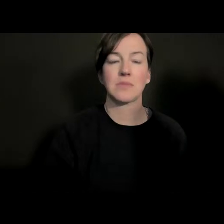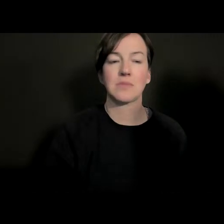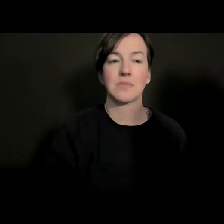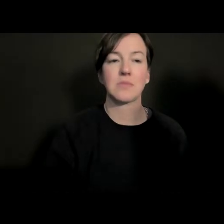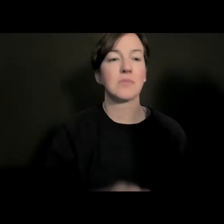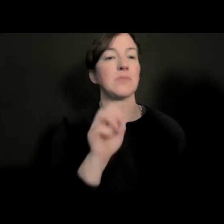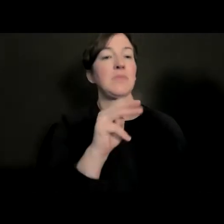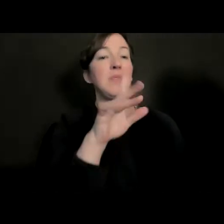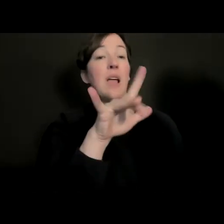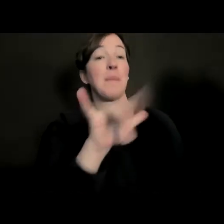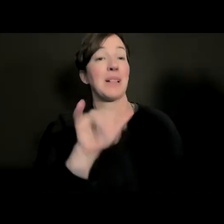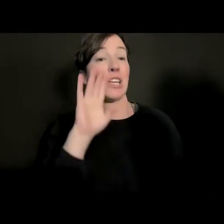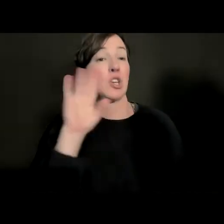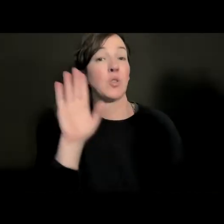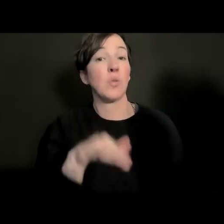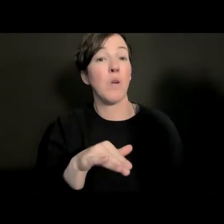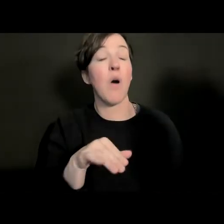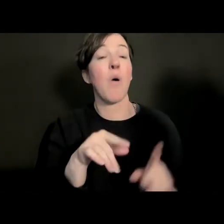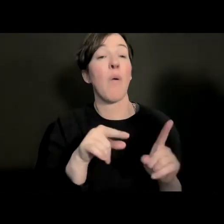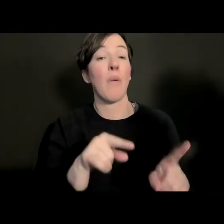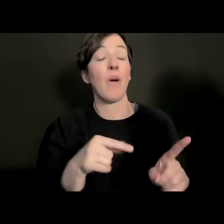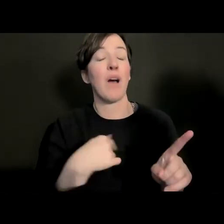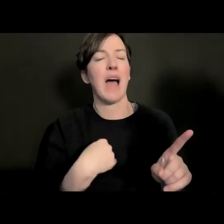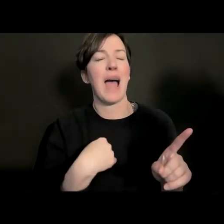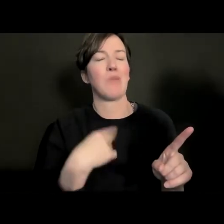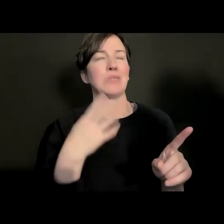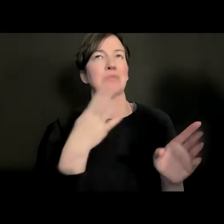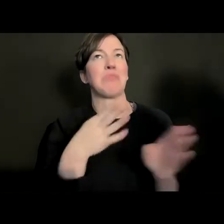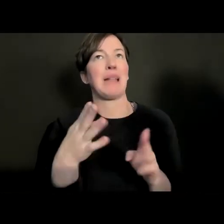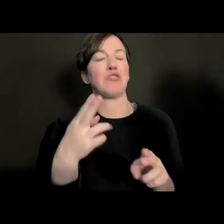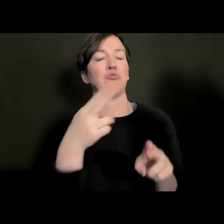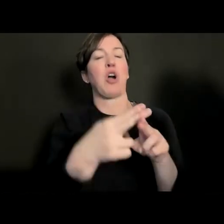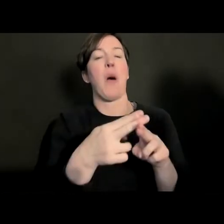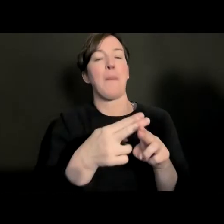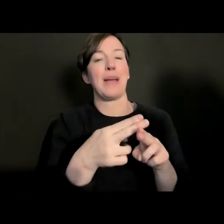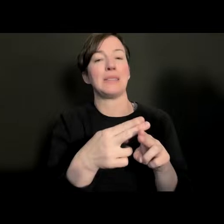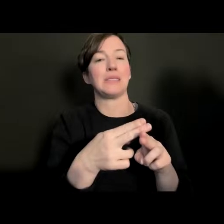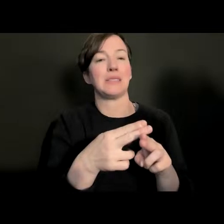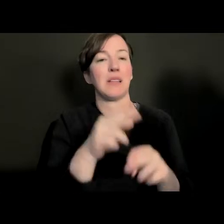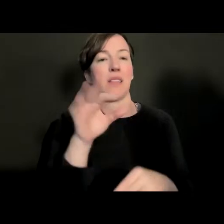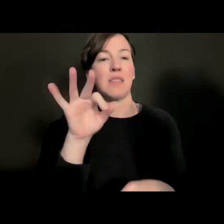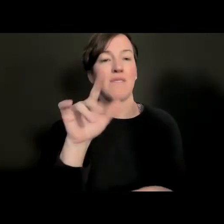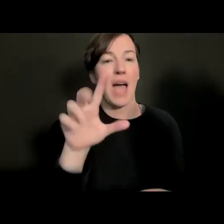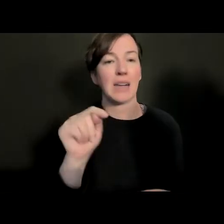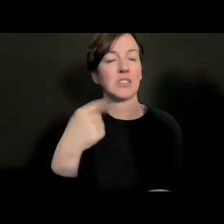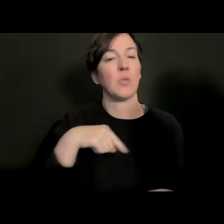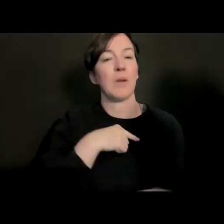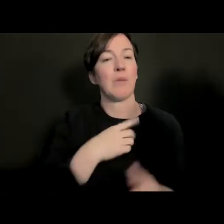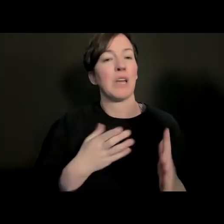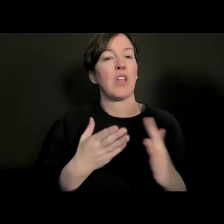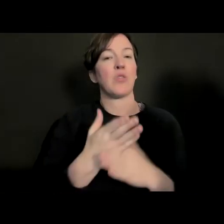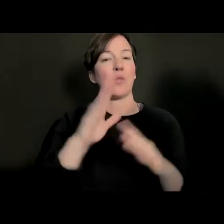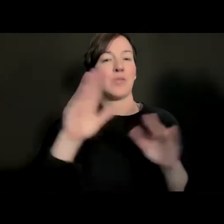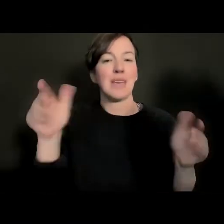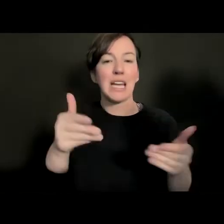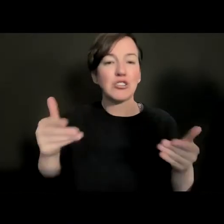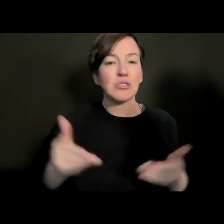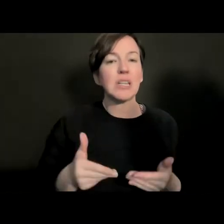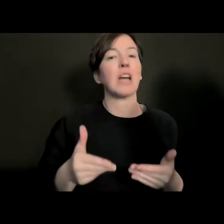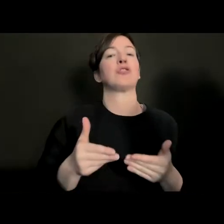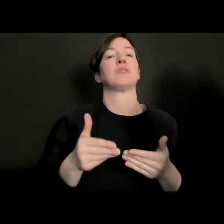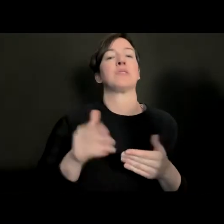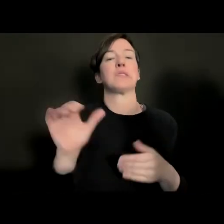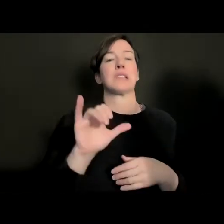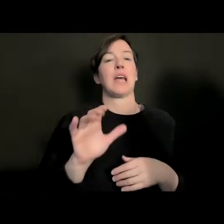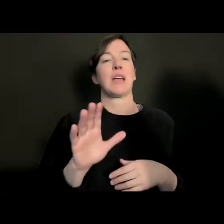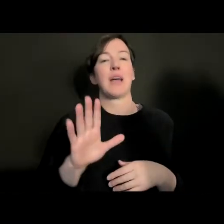Emily, I was gonna comment on the fact that, we went through the introductions, you kind of went like,